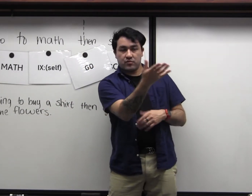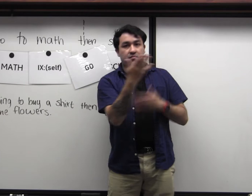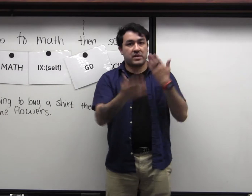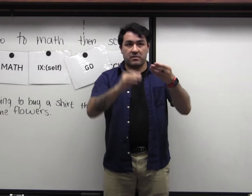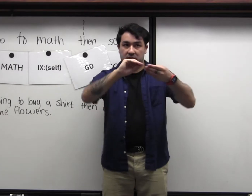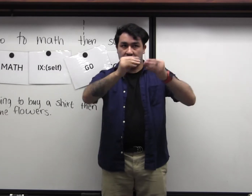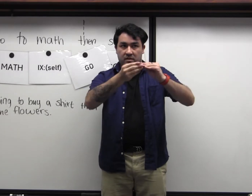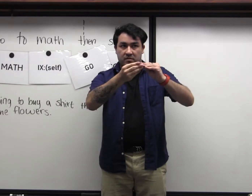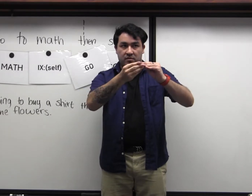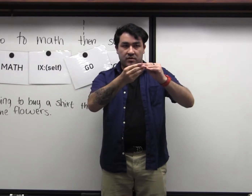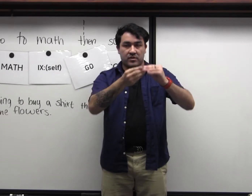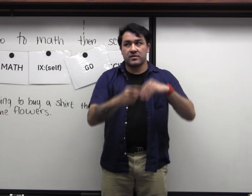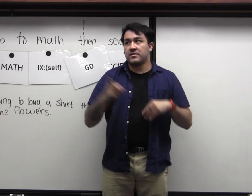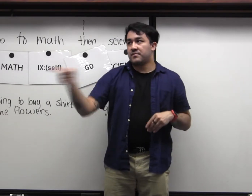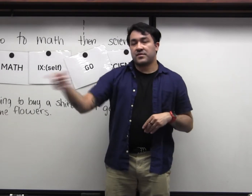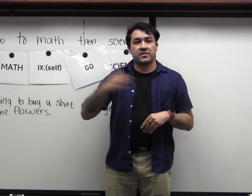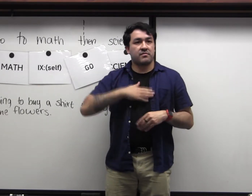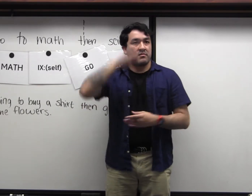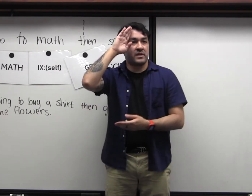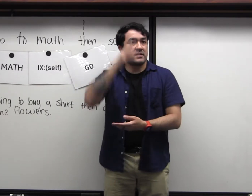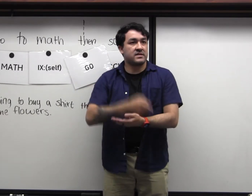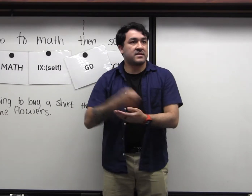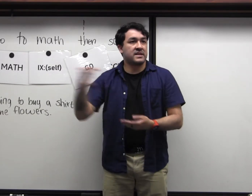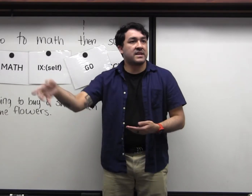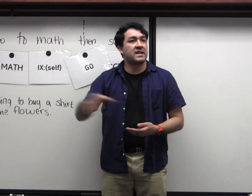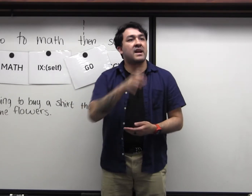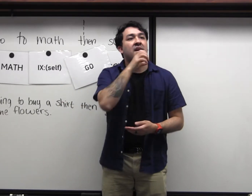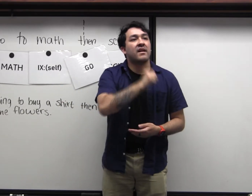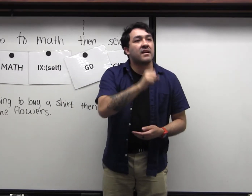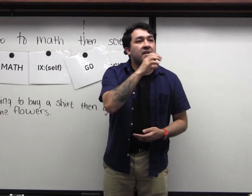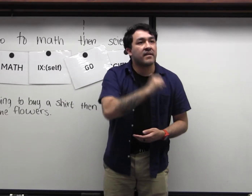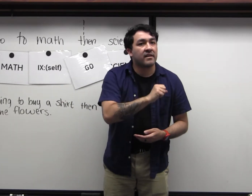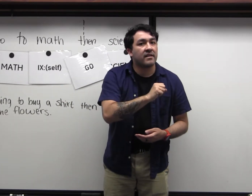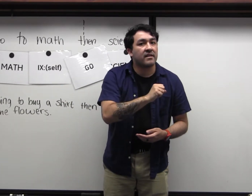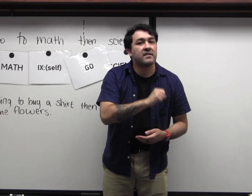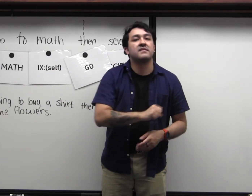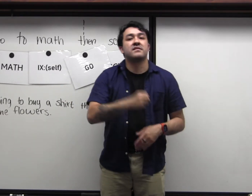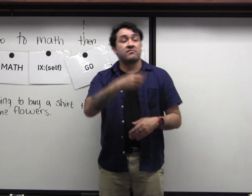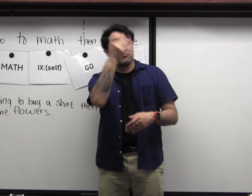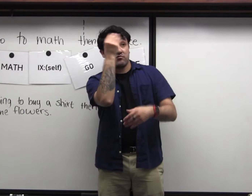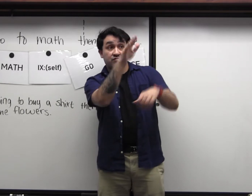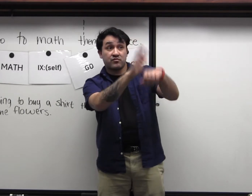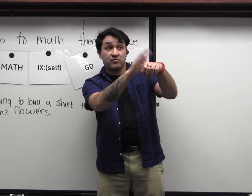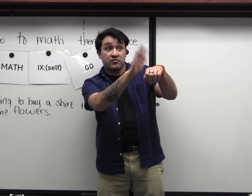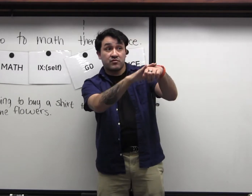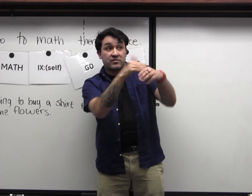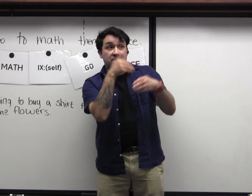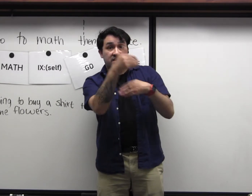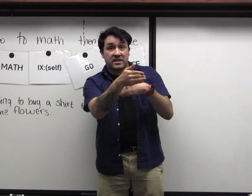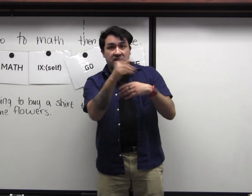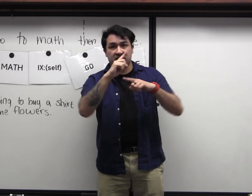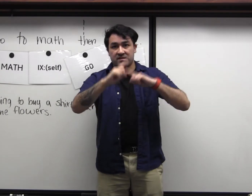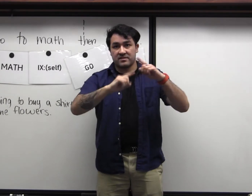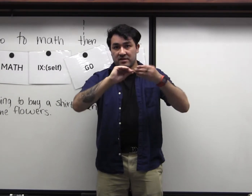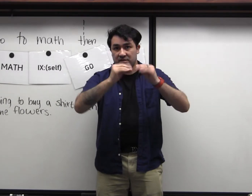ready, and then I could fingerspell physics. And I do the same thing with ages. I don't just say, "This is my